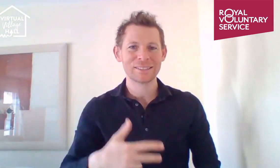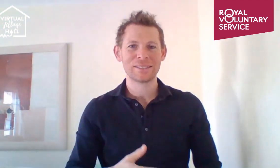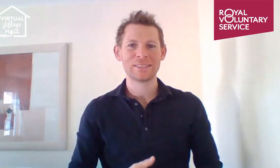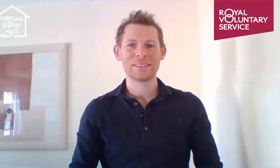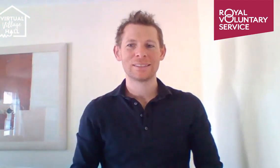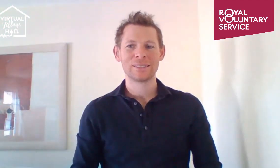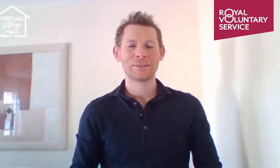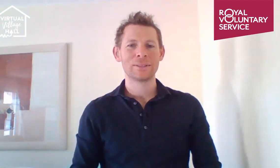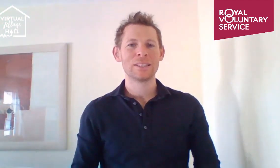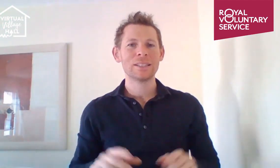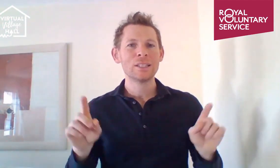Number 8.